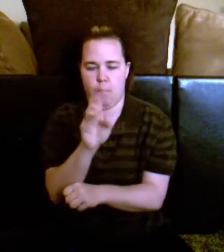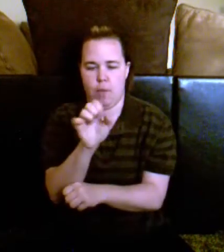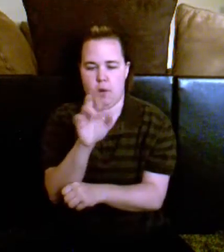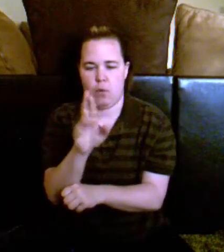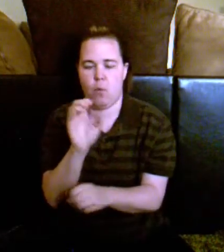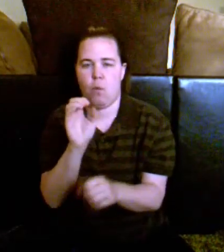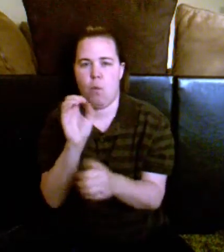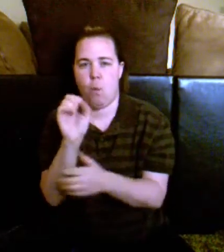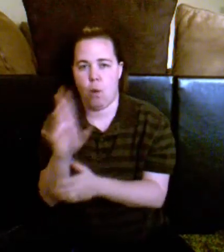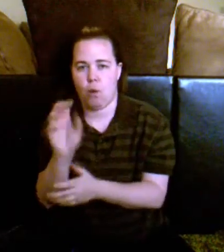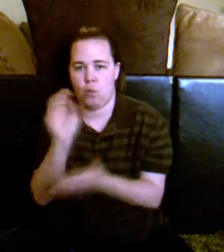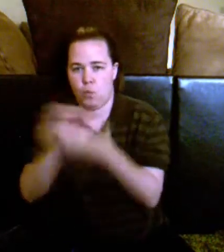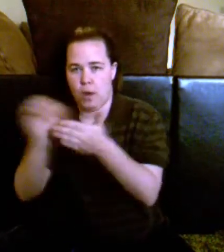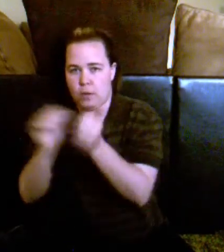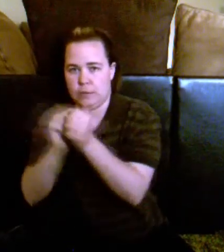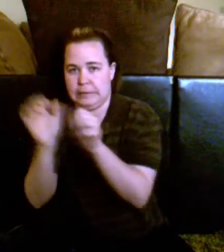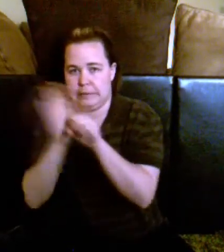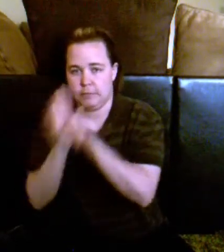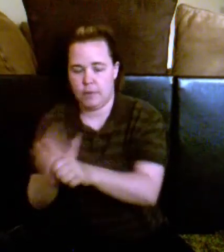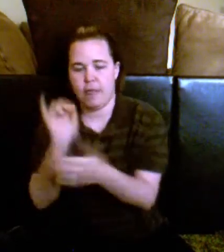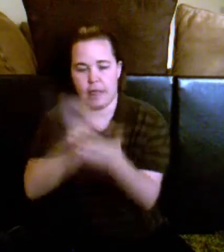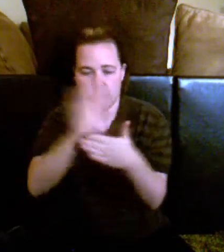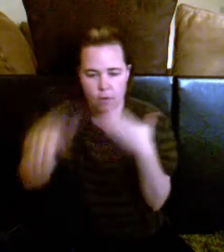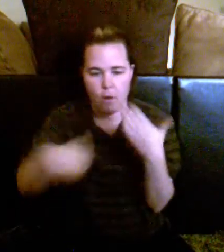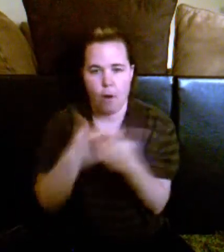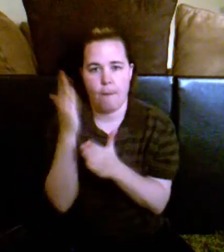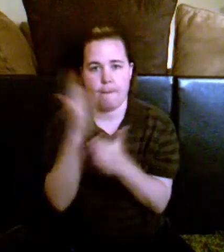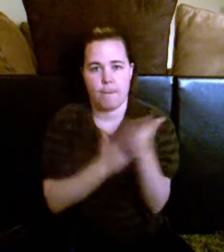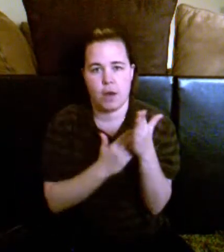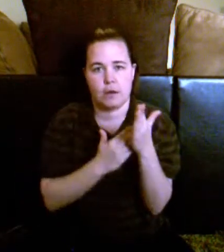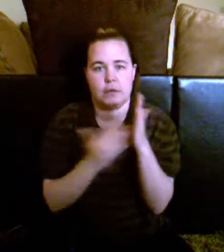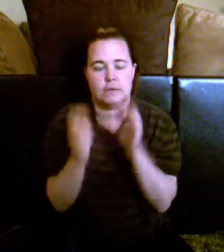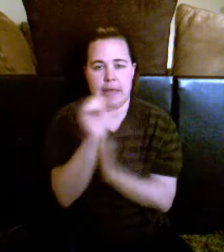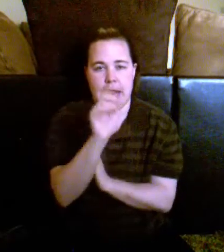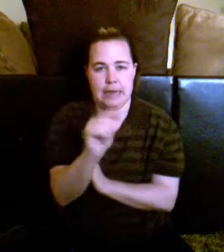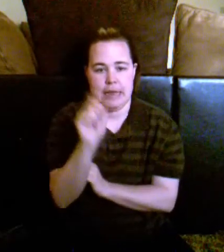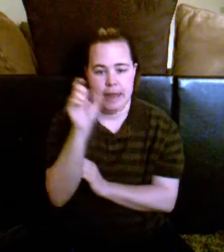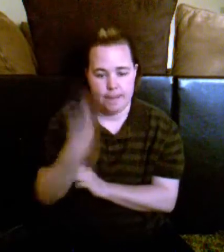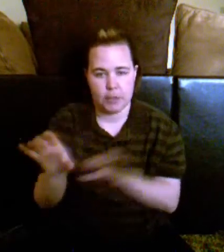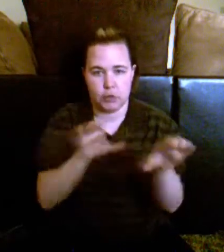Those are all parts of assistive technology that I've needed to do, and many more.